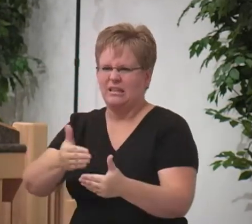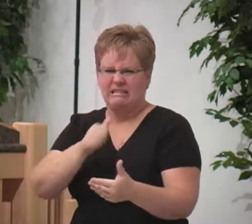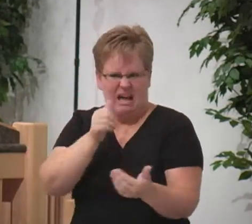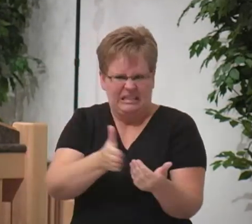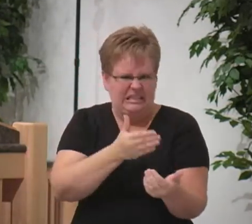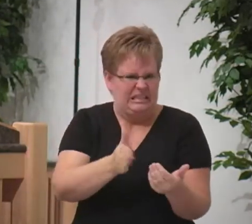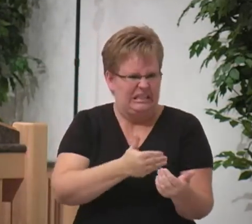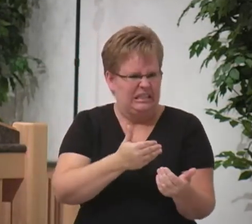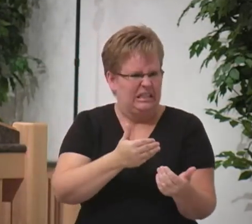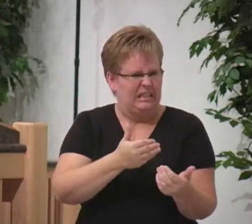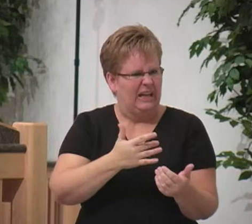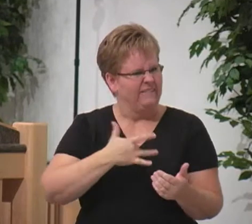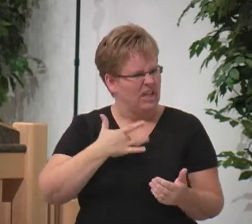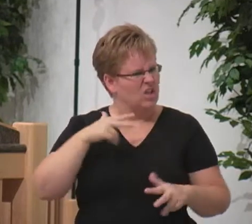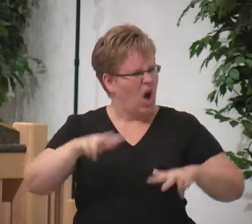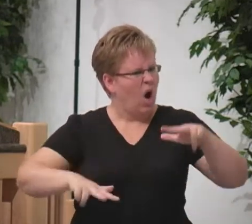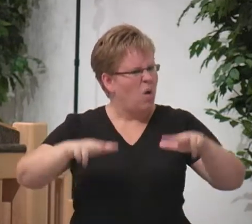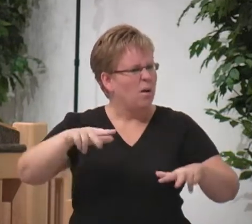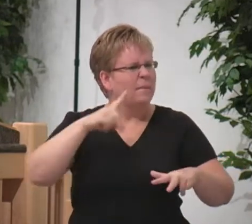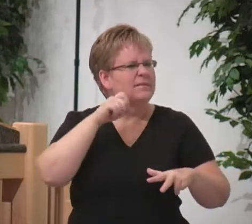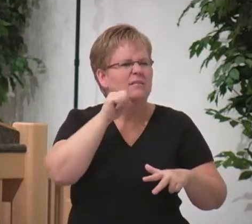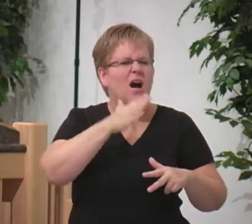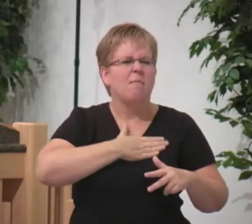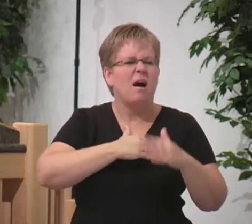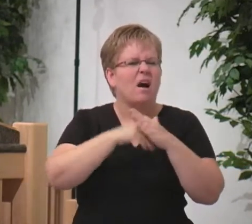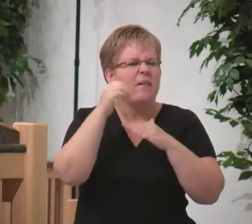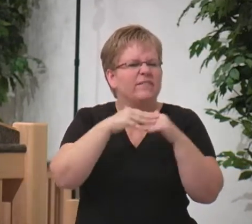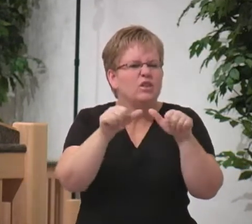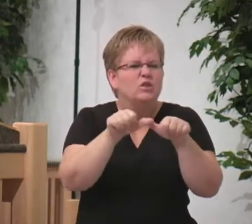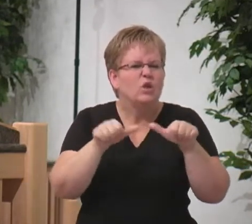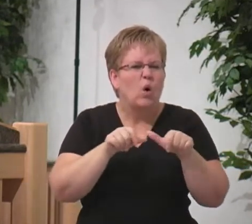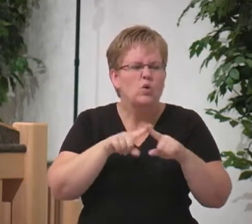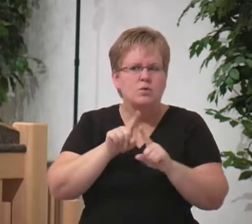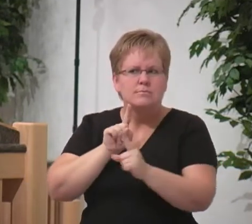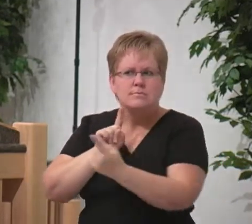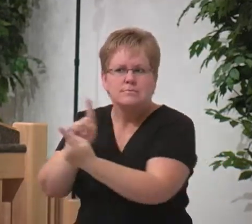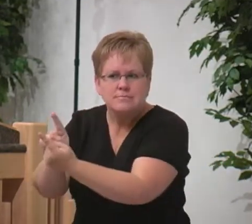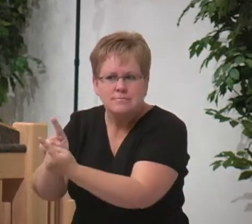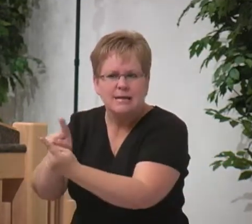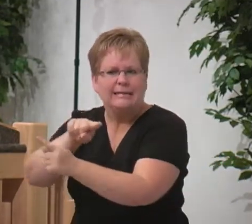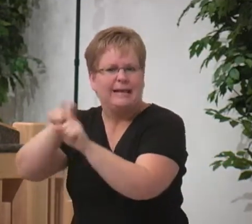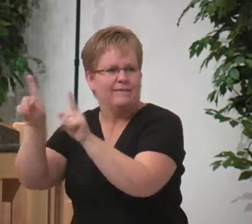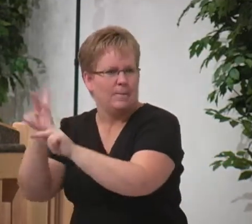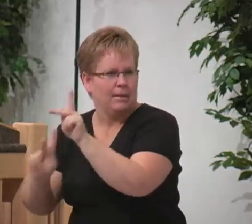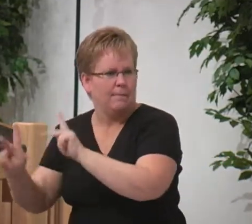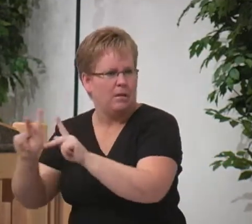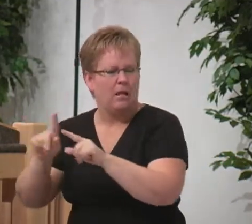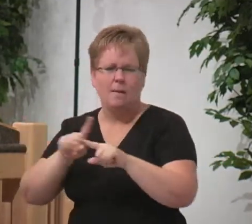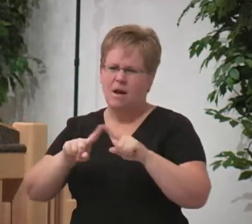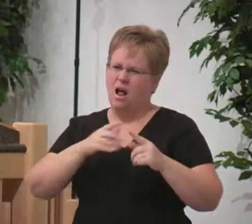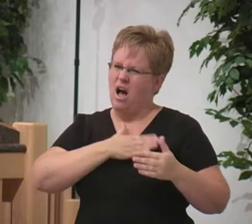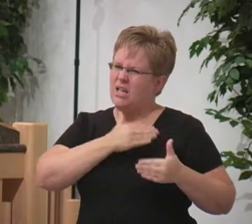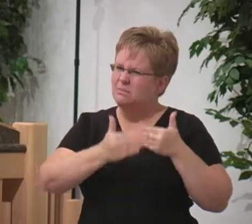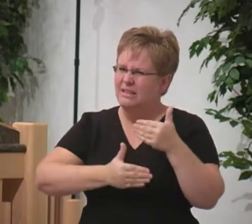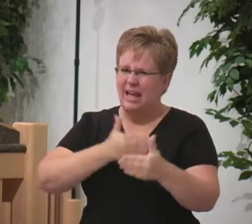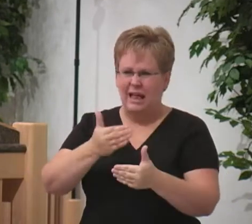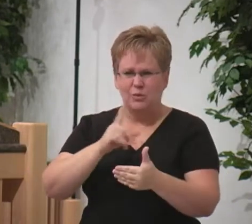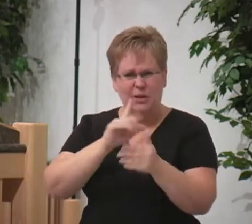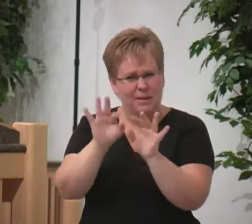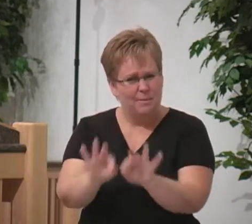because we do have to get out of our comfort zones a little bit. But hospitality is so important. It